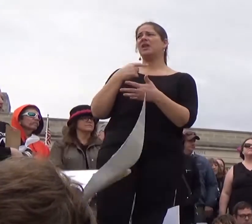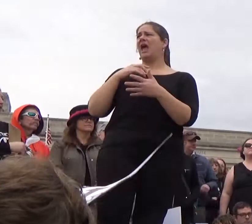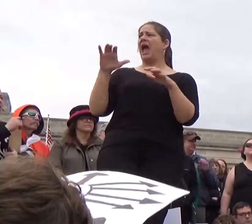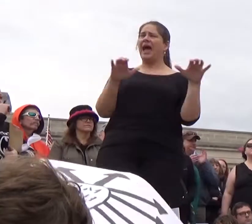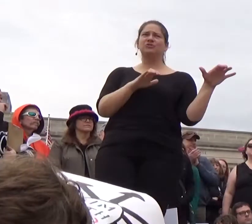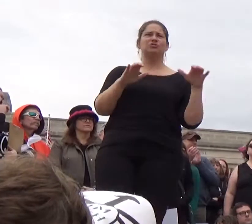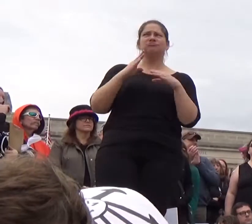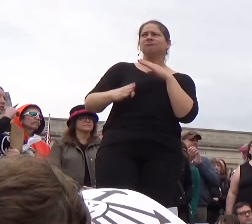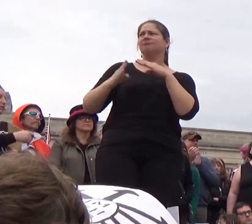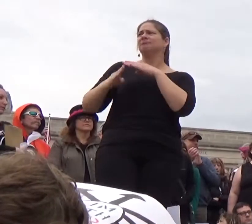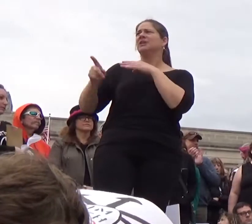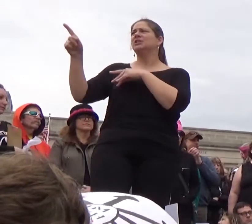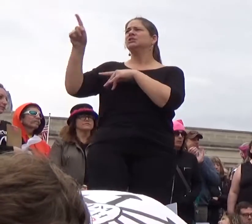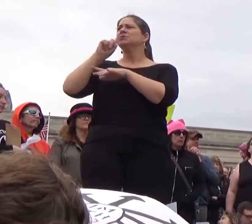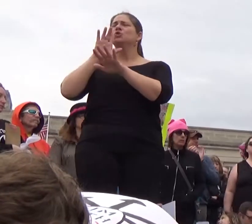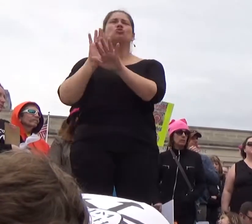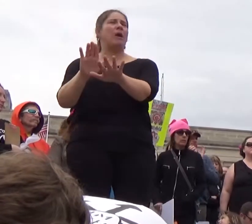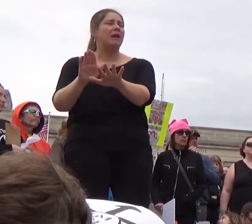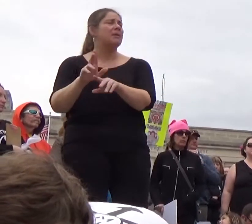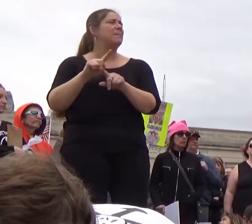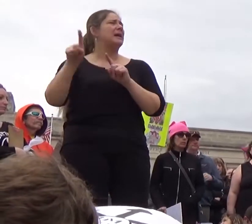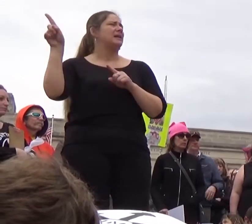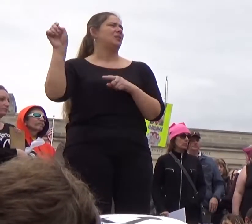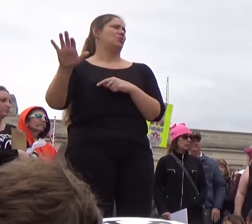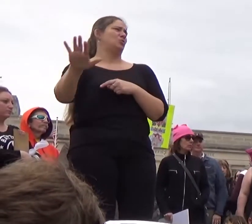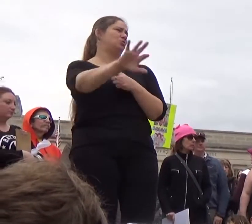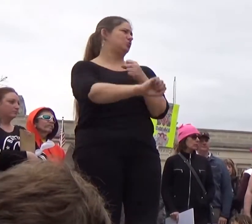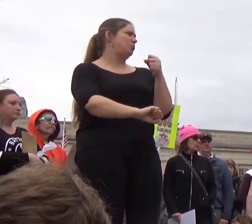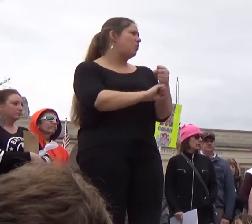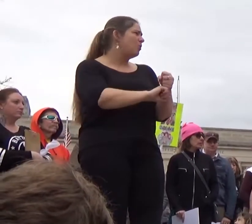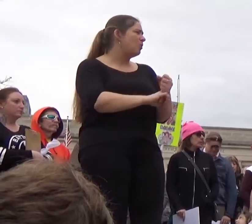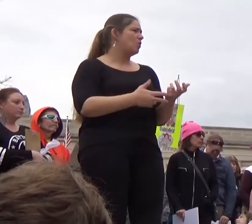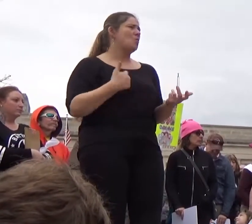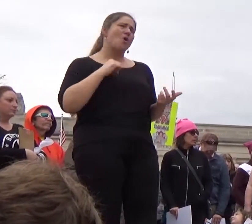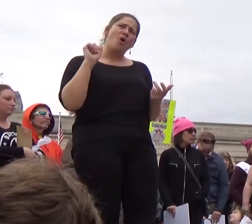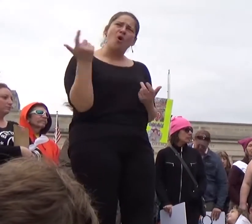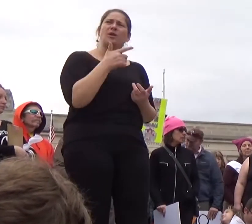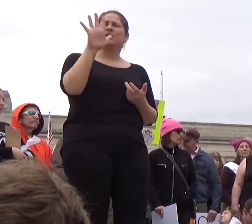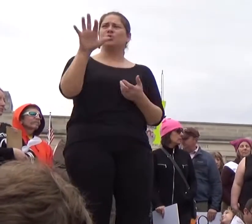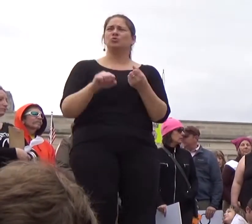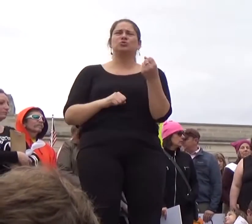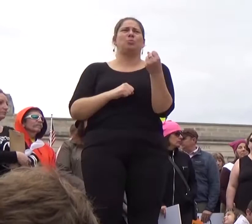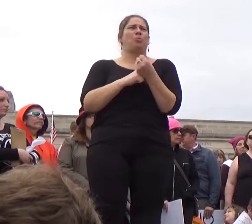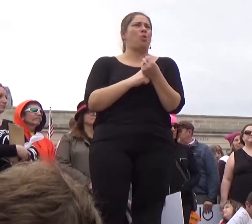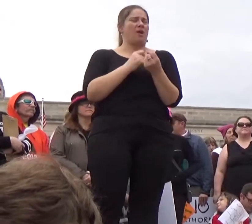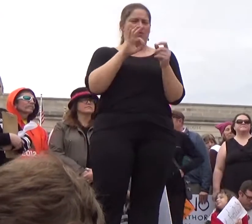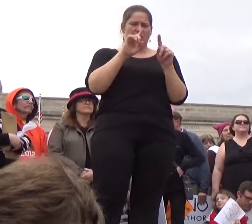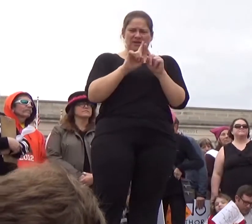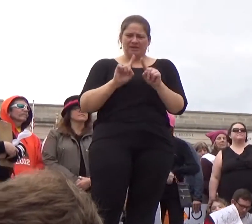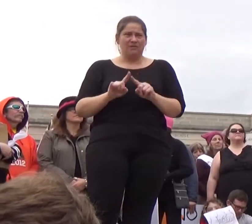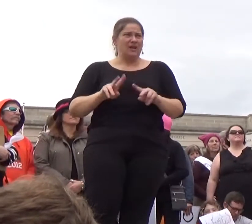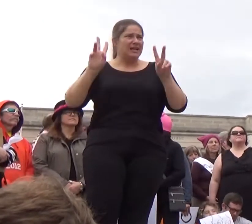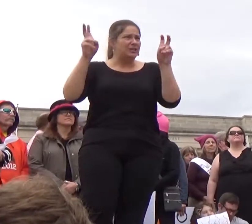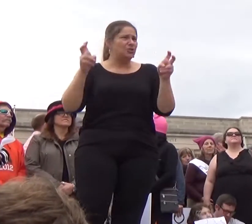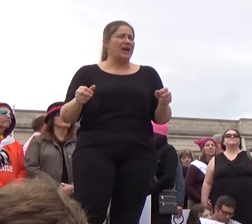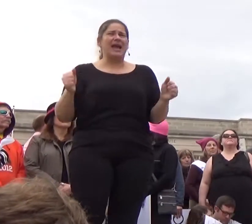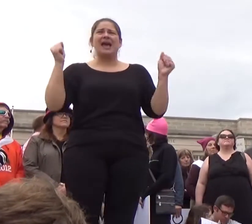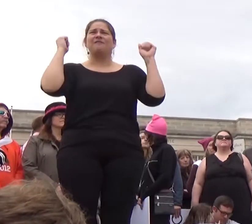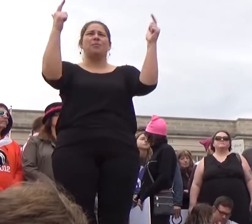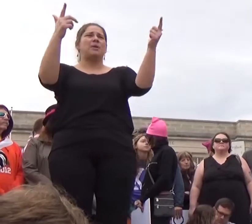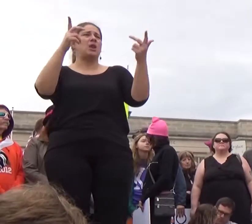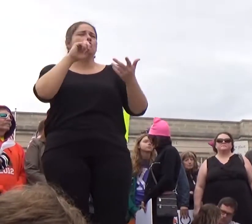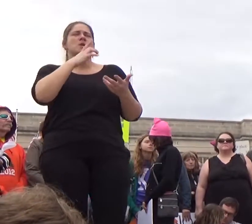done. And he's been great. But he needs your support too. We all need your support for all of these issues that everyone is